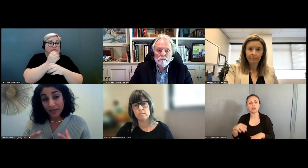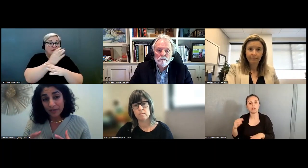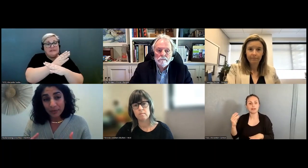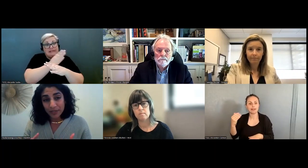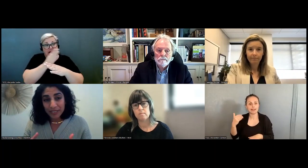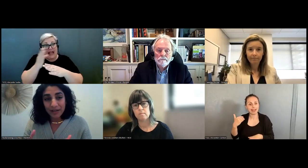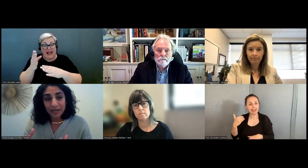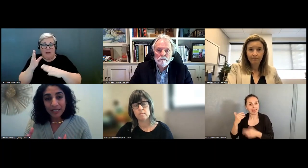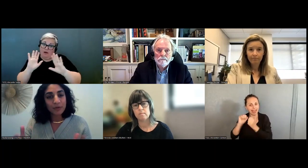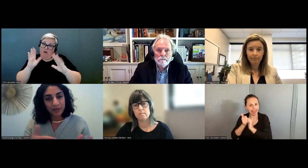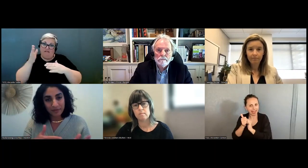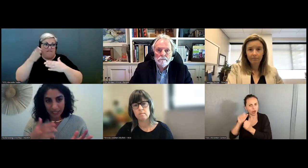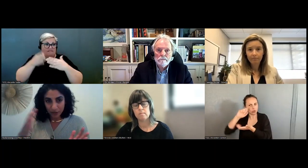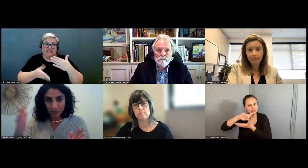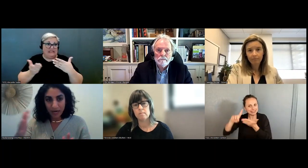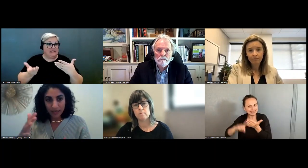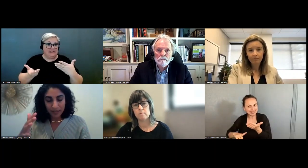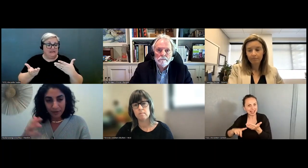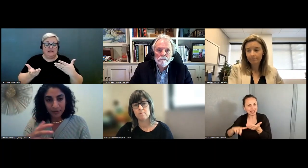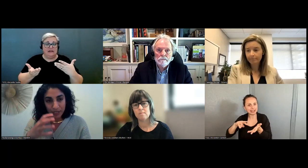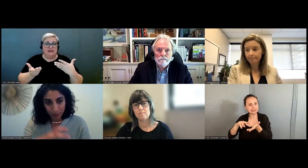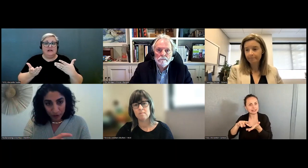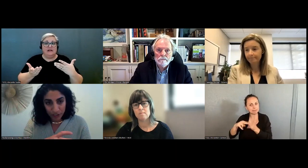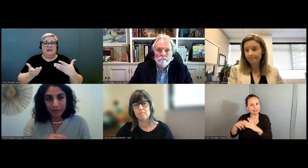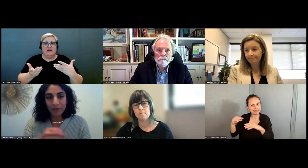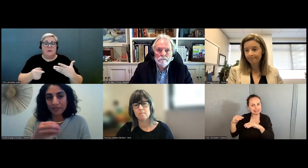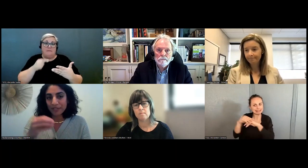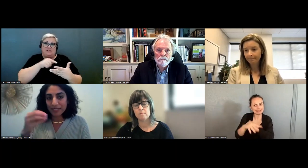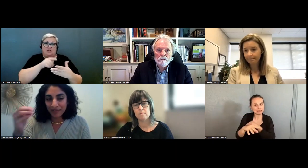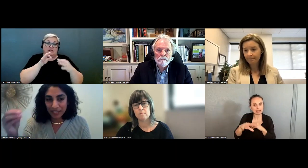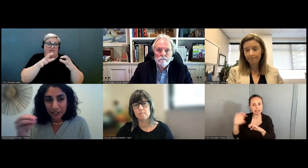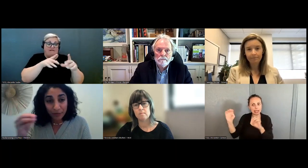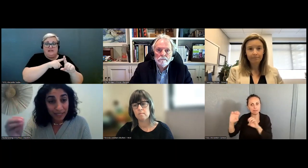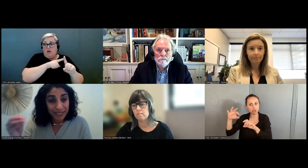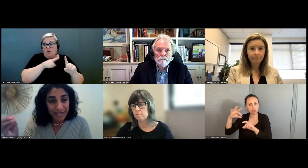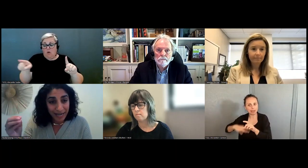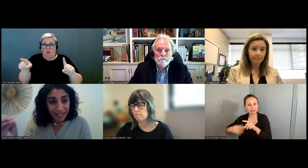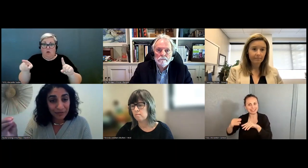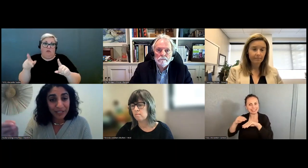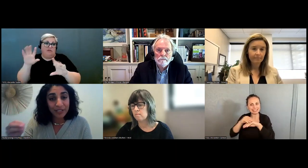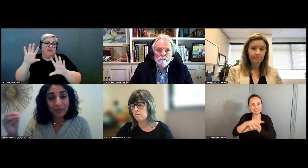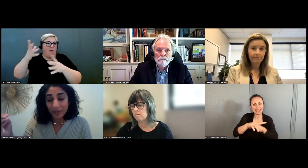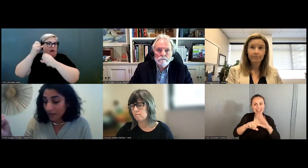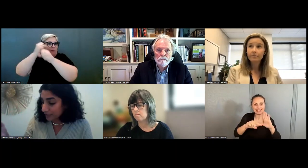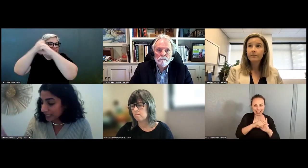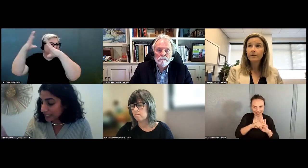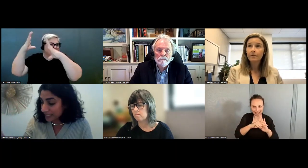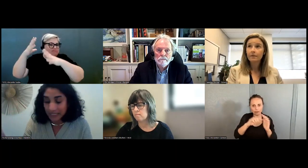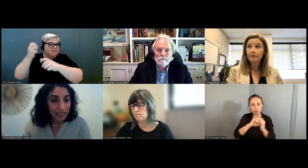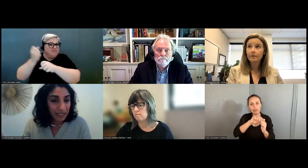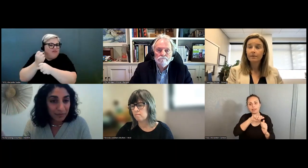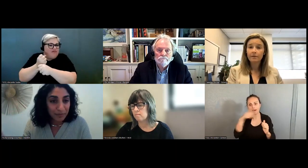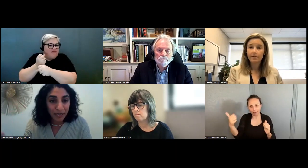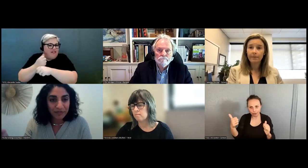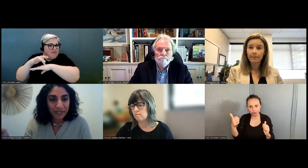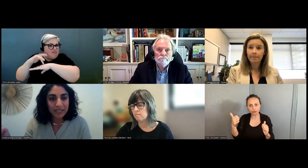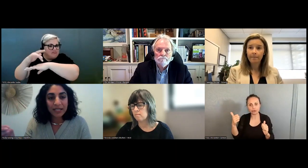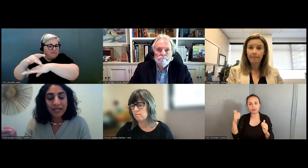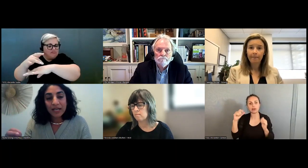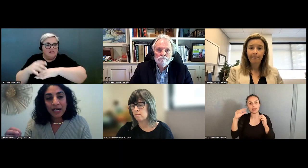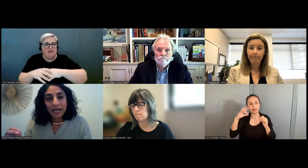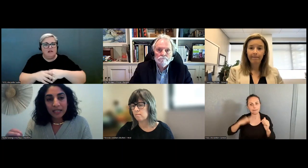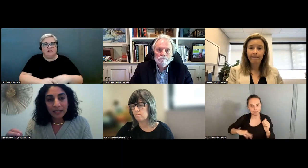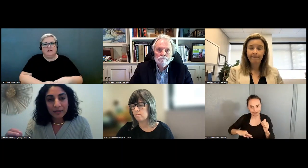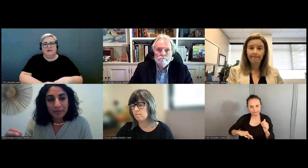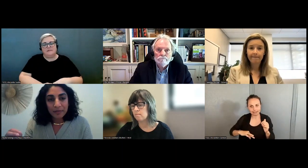in the way that they were designed. So those emergency benefits have interacted negatively with other existing benefits.